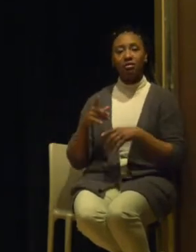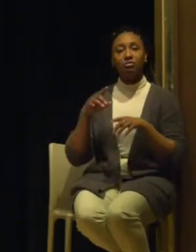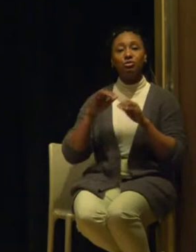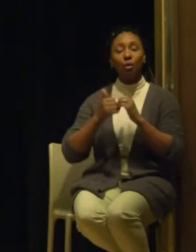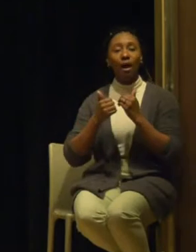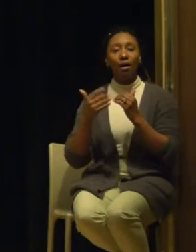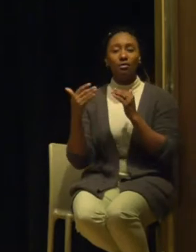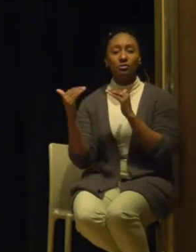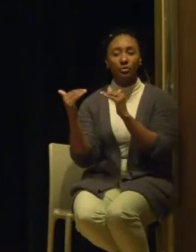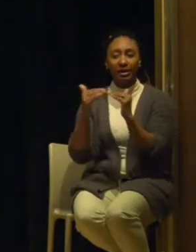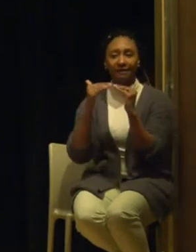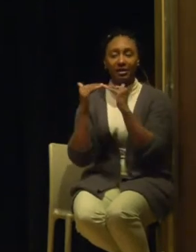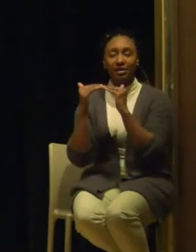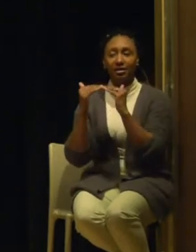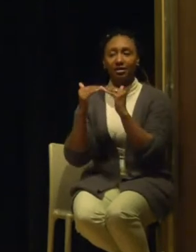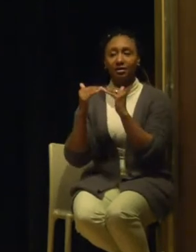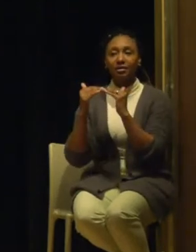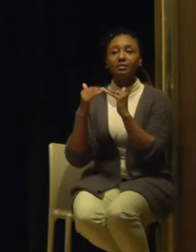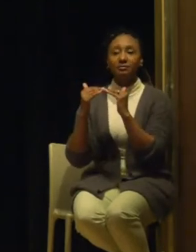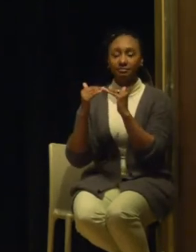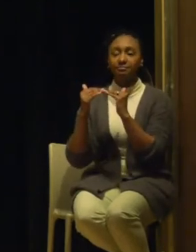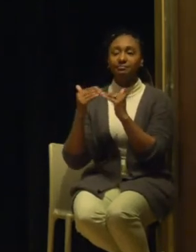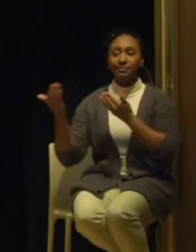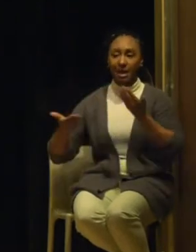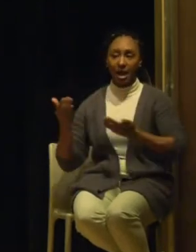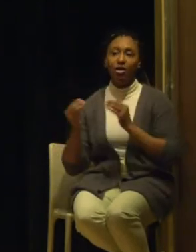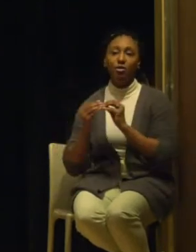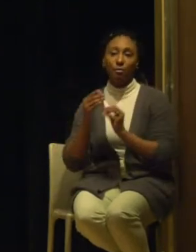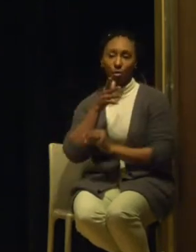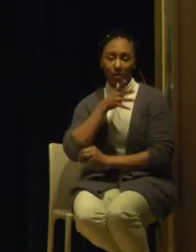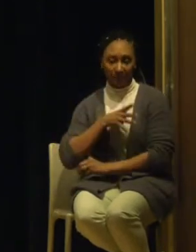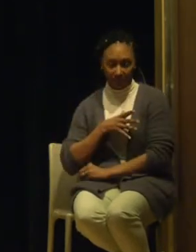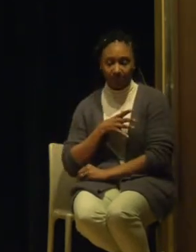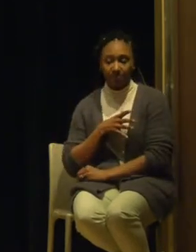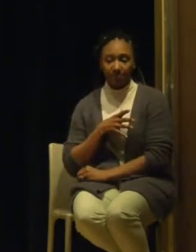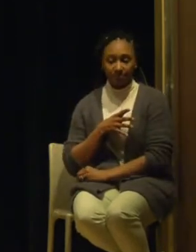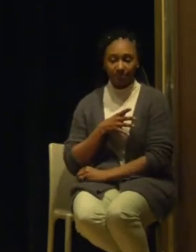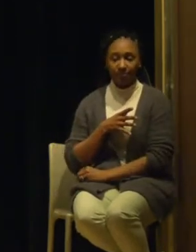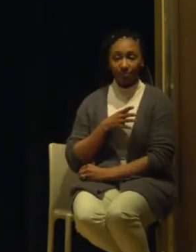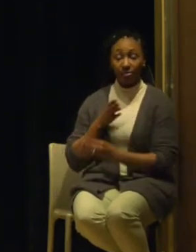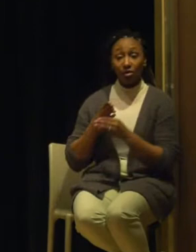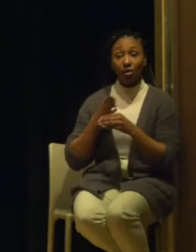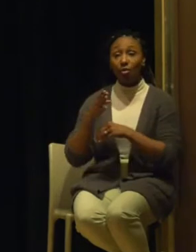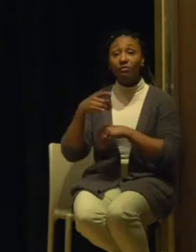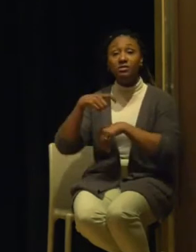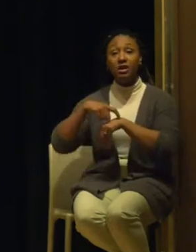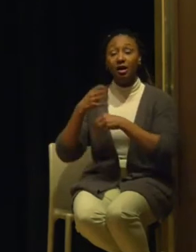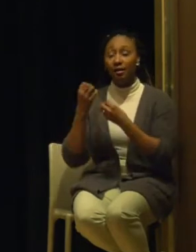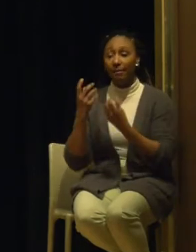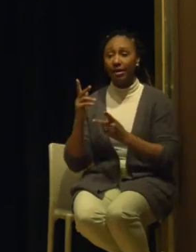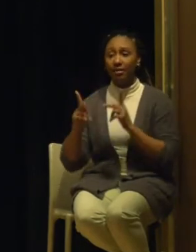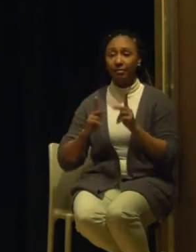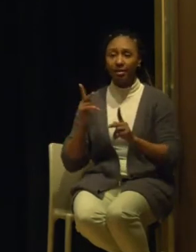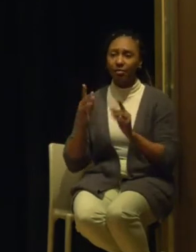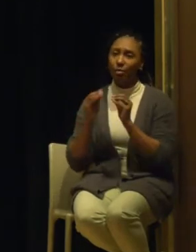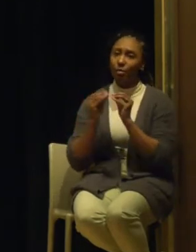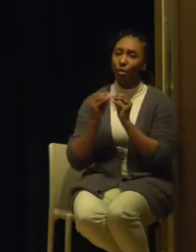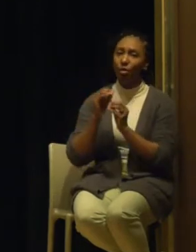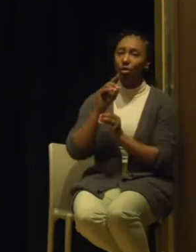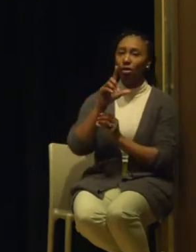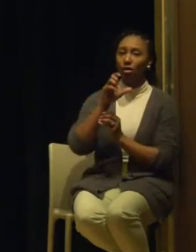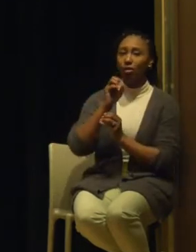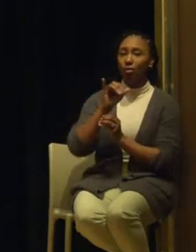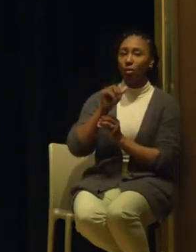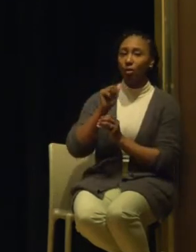little bit was to get more women in the room. And, you know, over time, I hired people, they were more loyal to me and